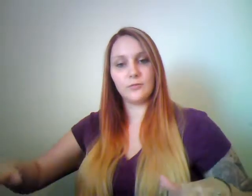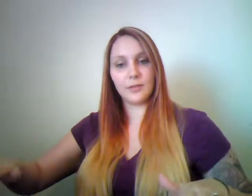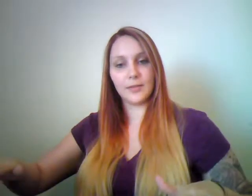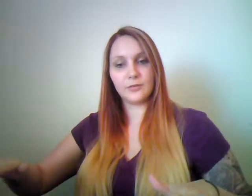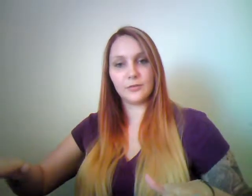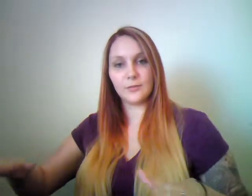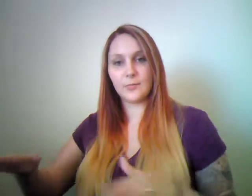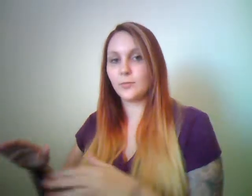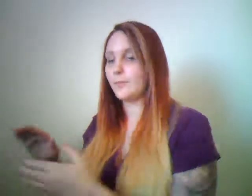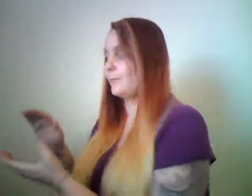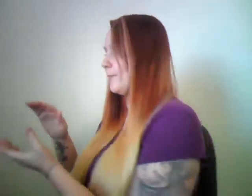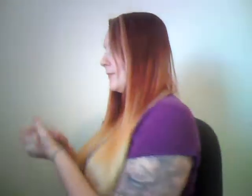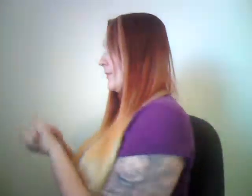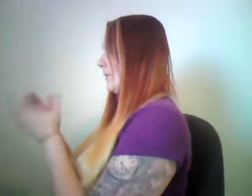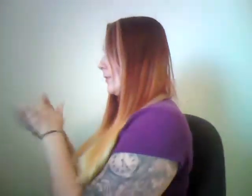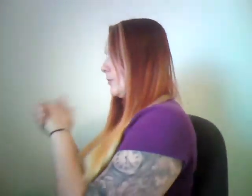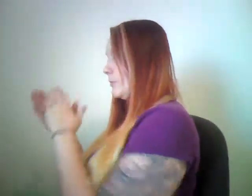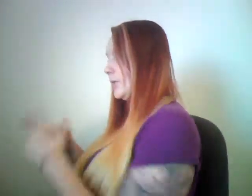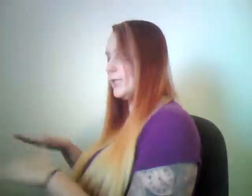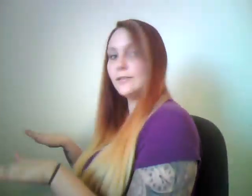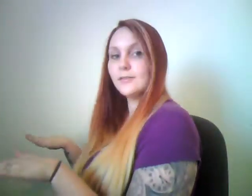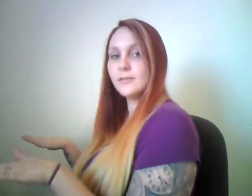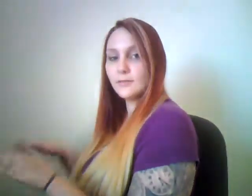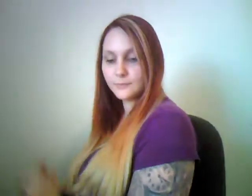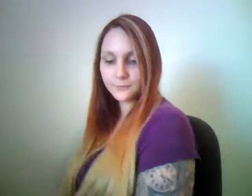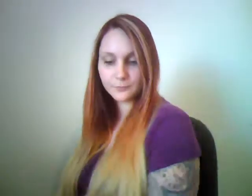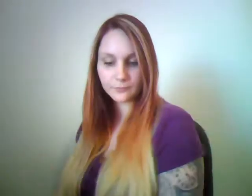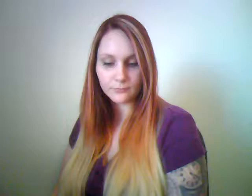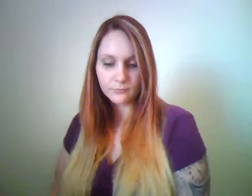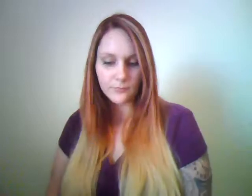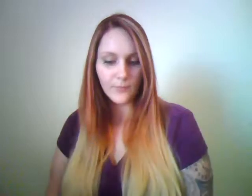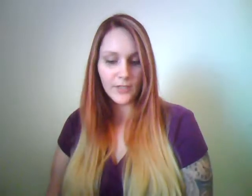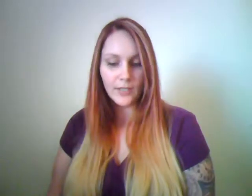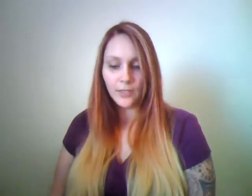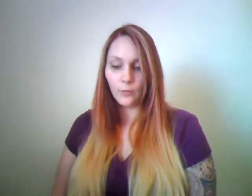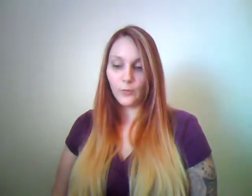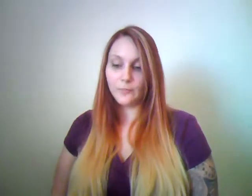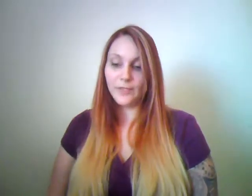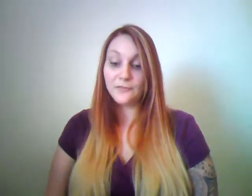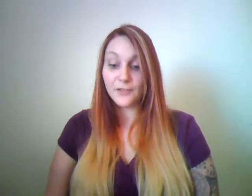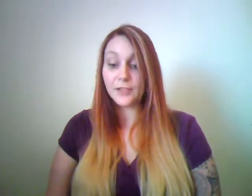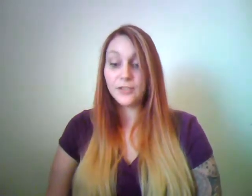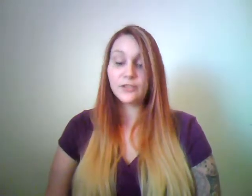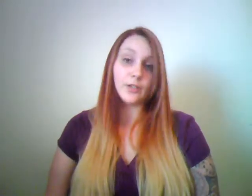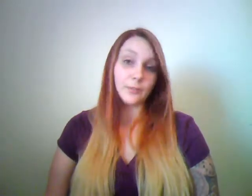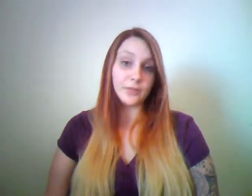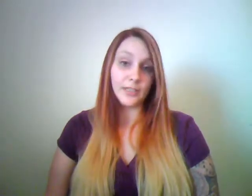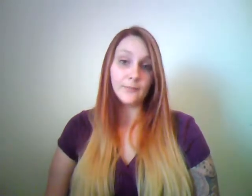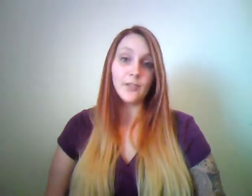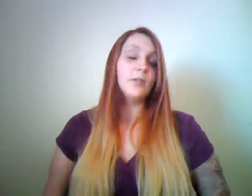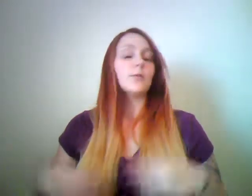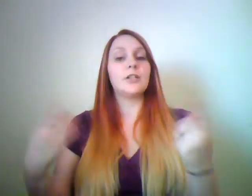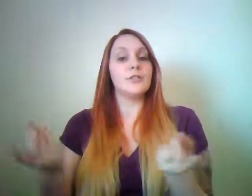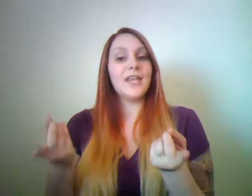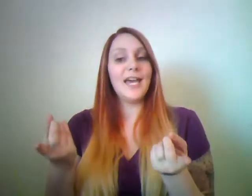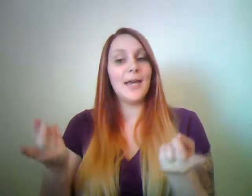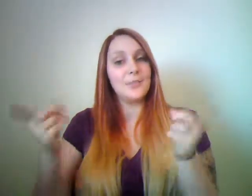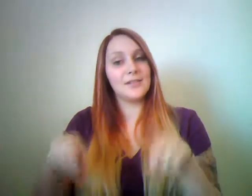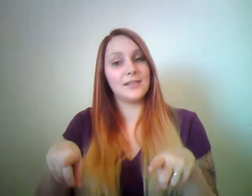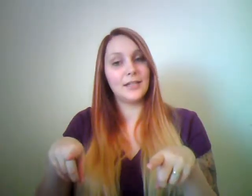out to a sweep. Peace. When my fear is crippling, we're going to use that happen sign